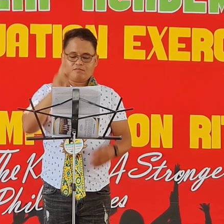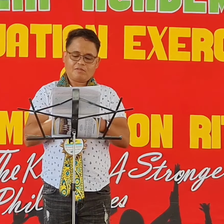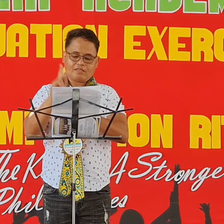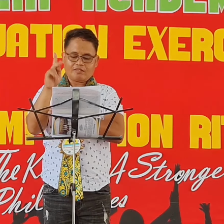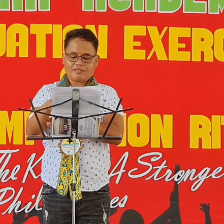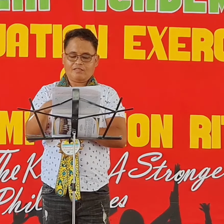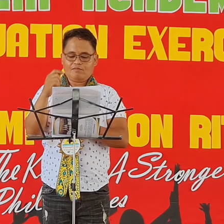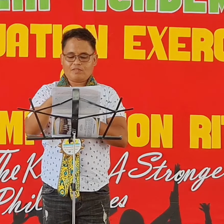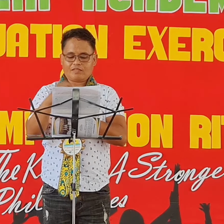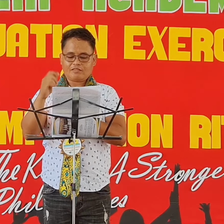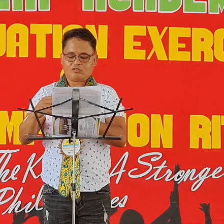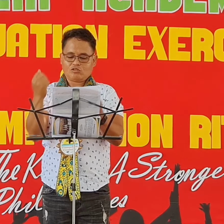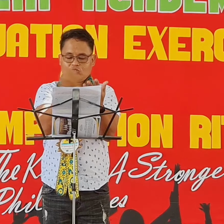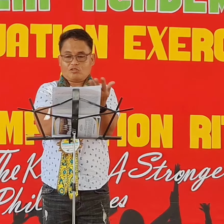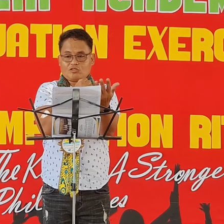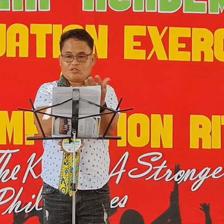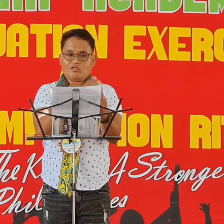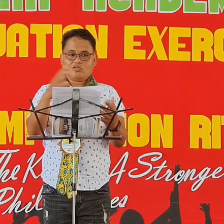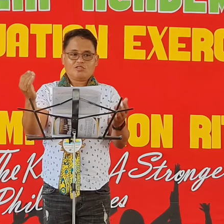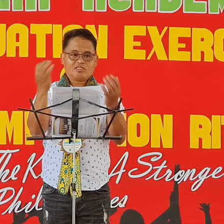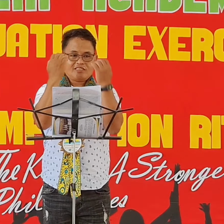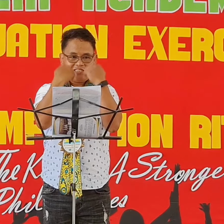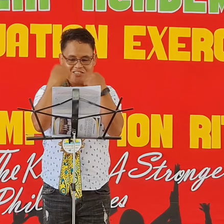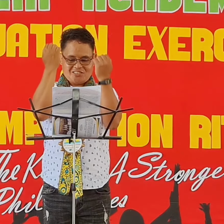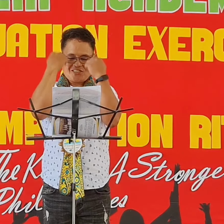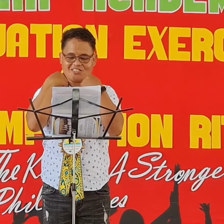He planted bananas, sweet potato, and corn.